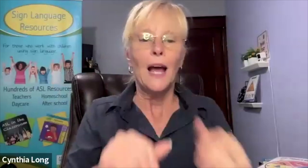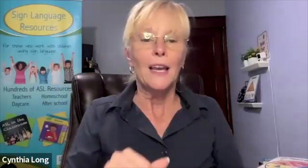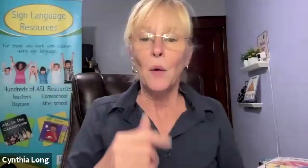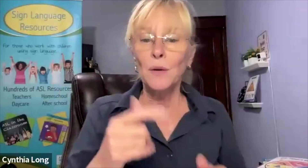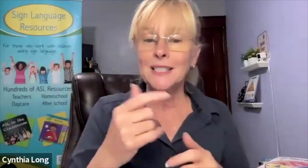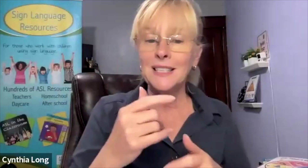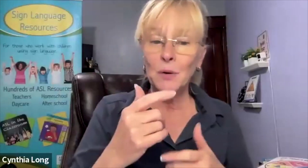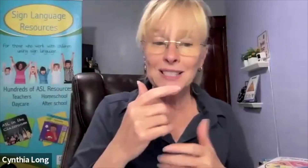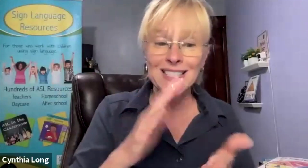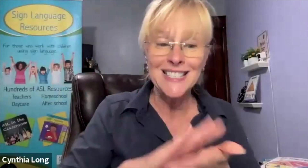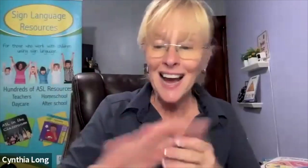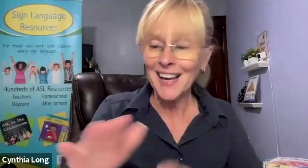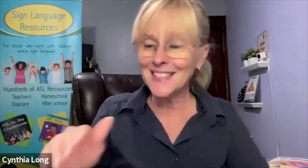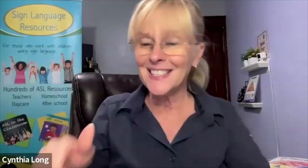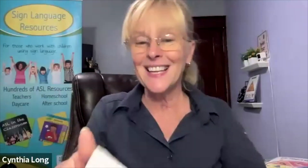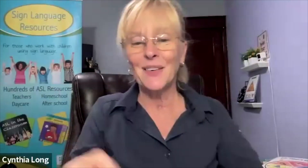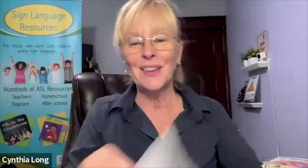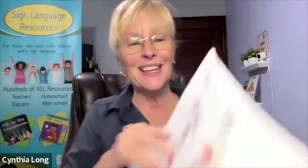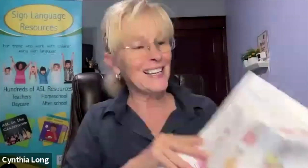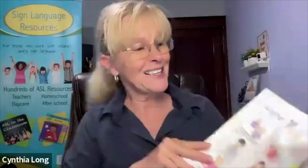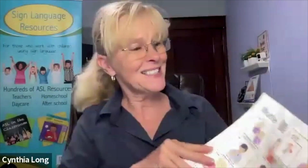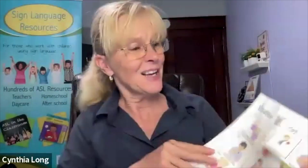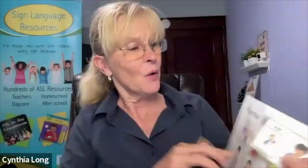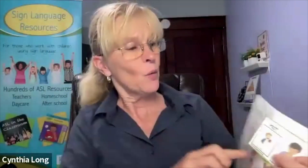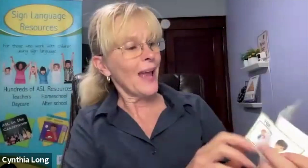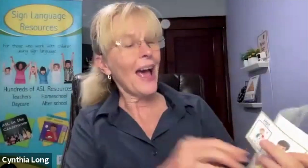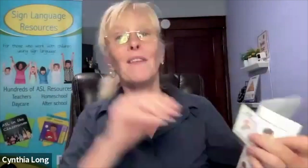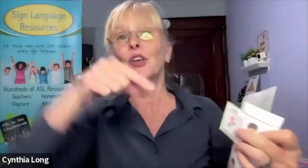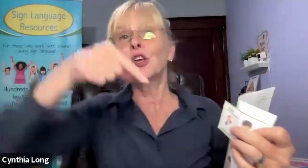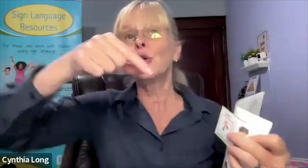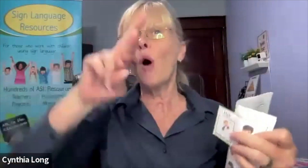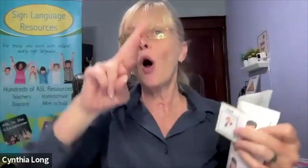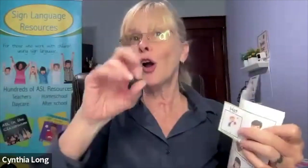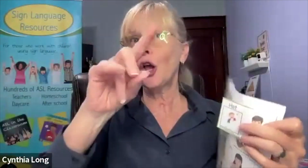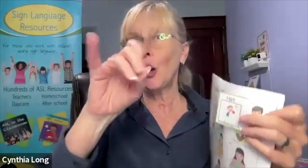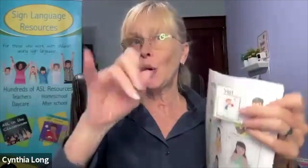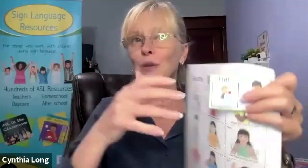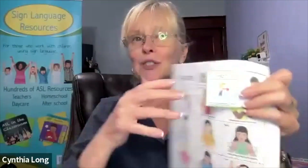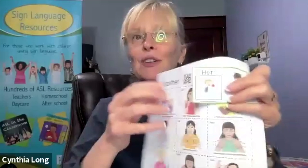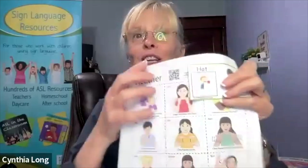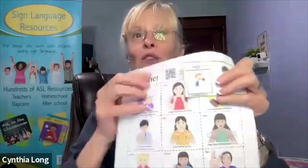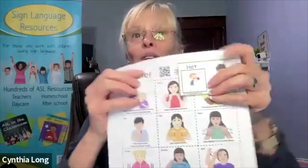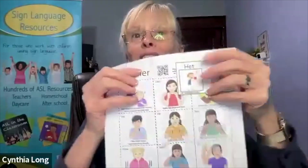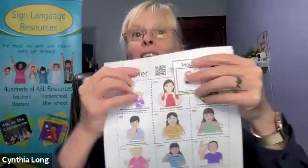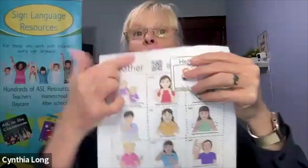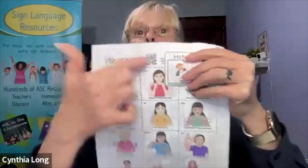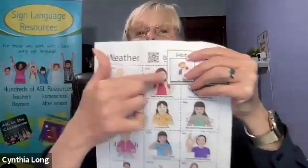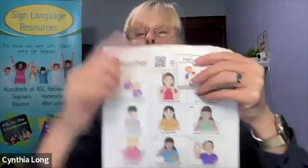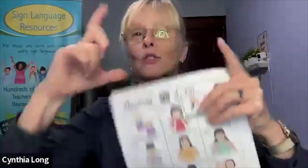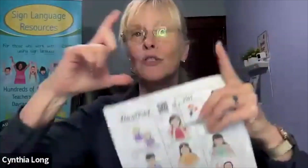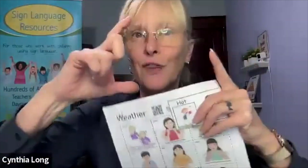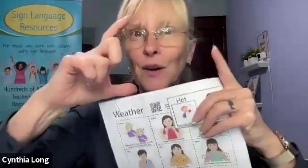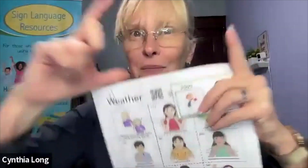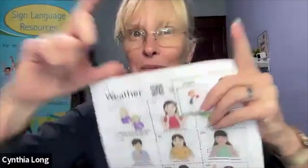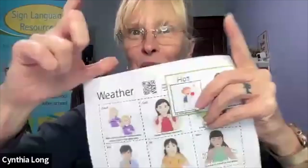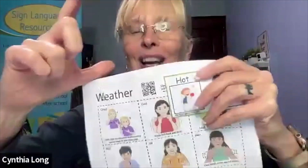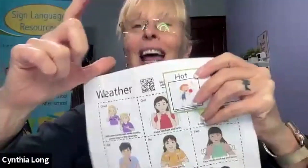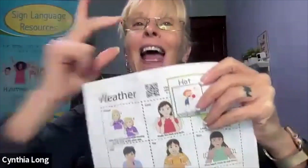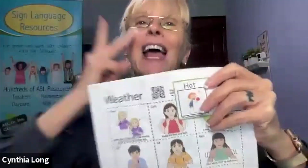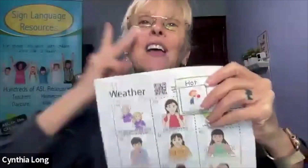Now, what's nice is that on these, we have QR codes so that you can hold your phone up to it and go